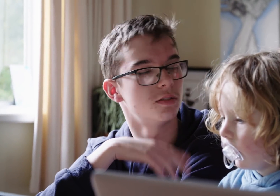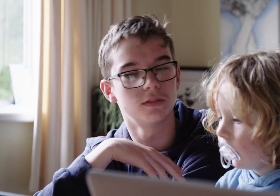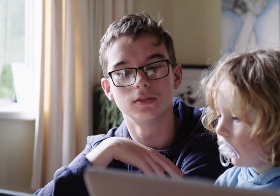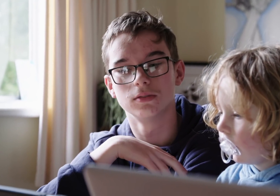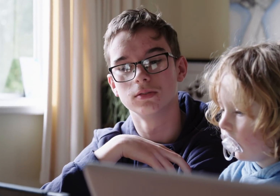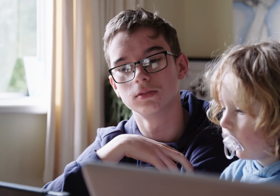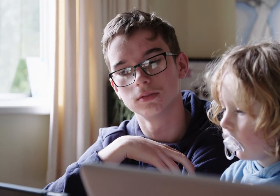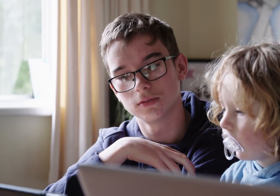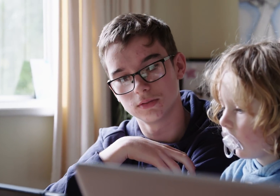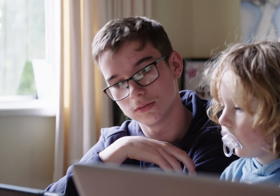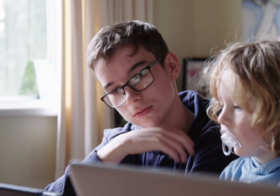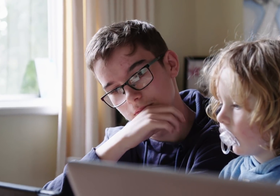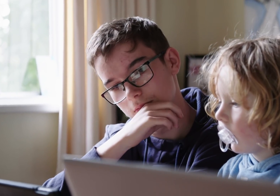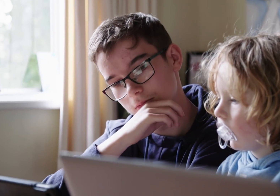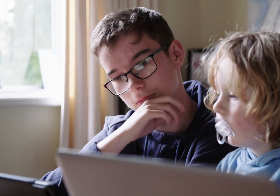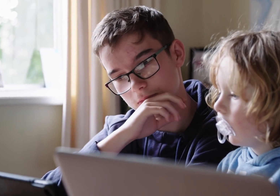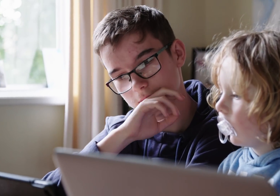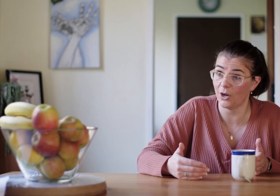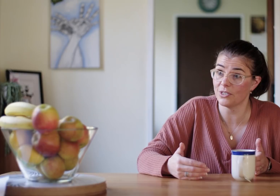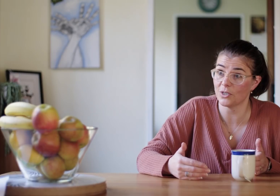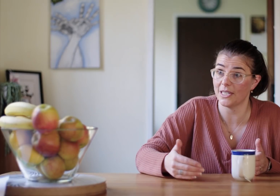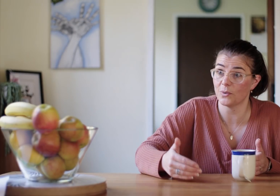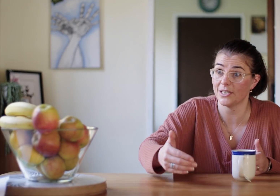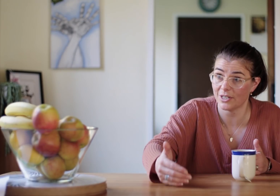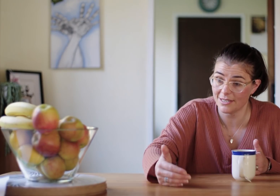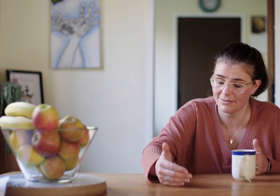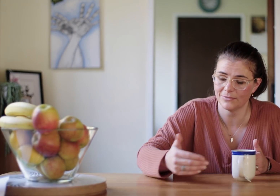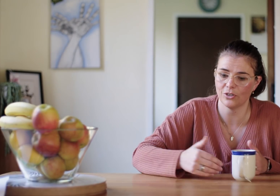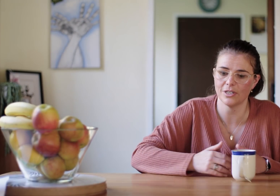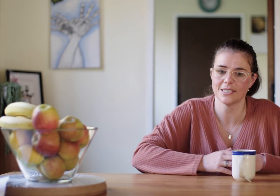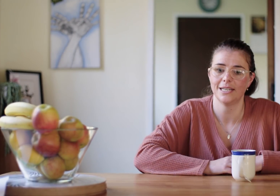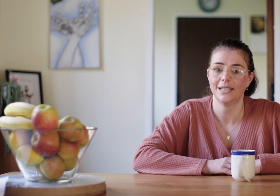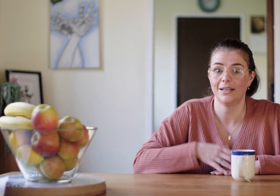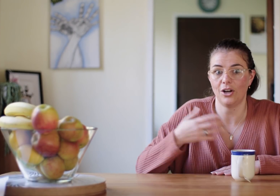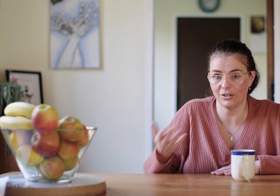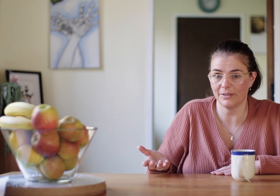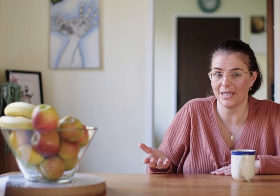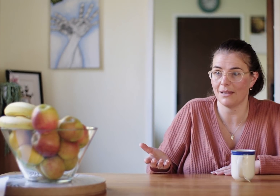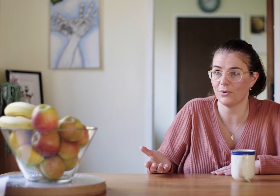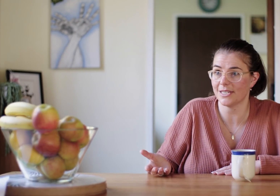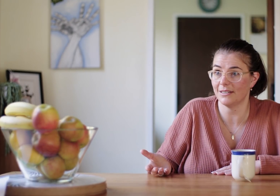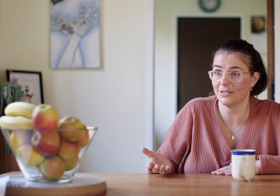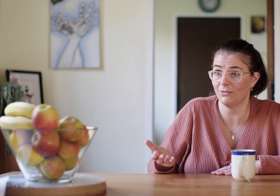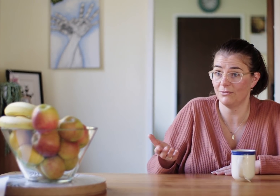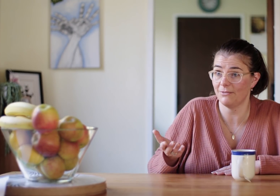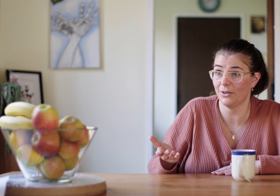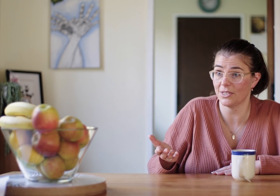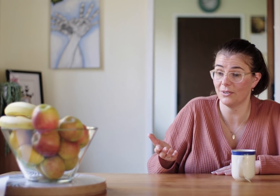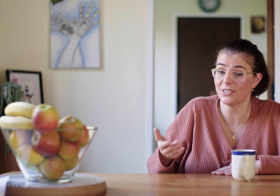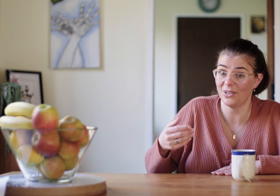decided that Deaf Aotearoa would put a bid in to host 2023's Congress. Oliver became president of Deaf Aotearoa, so he